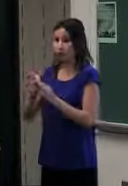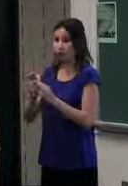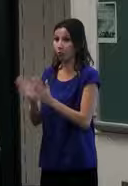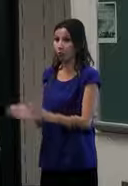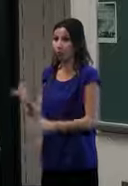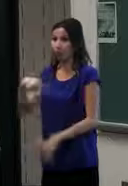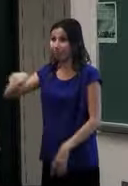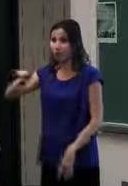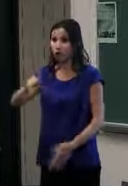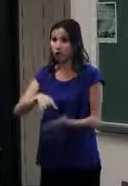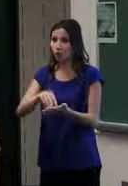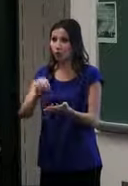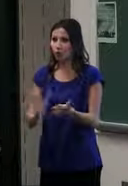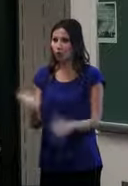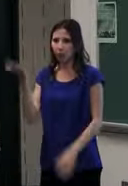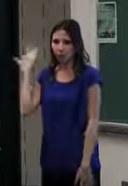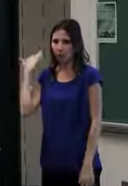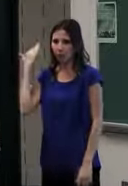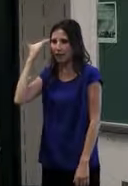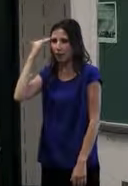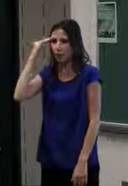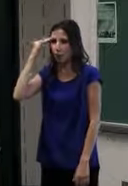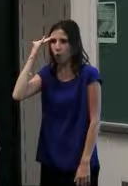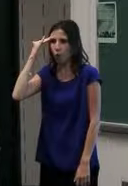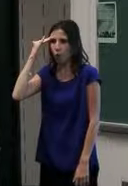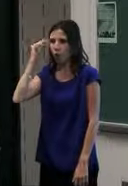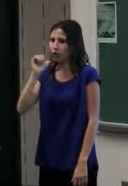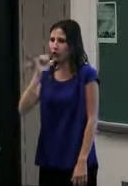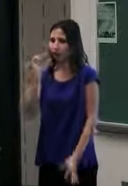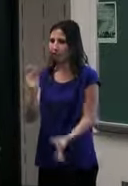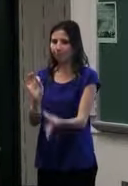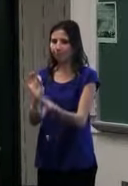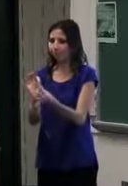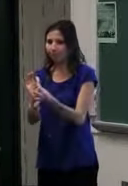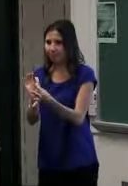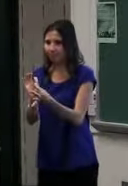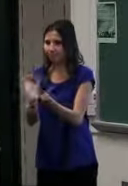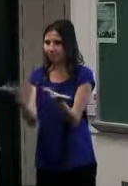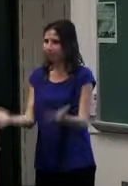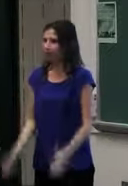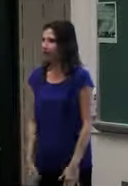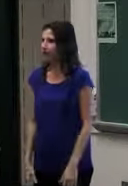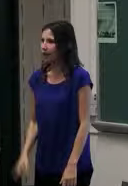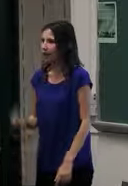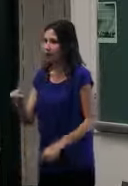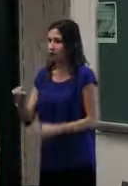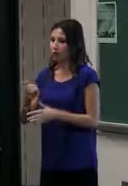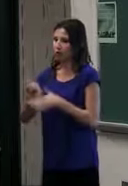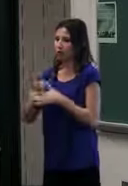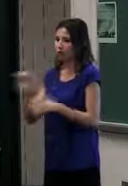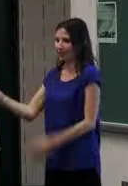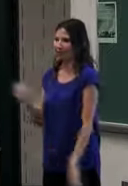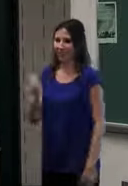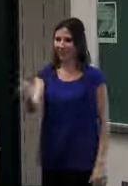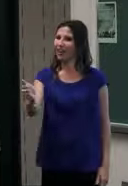Like, they know what it's like. You're not perfect. And once you get thrown into your internship, you'll